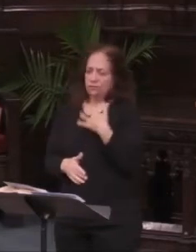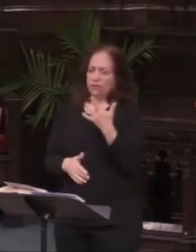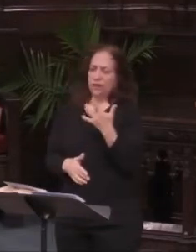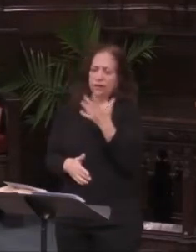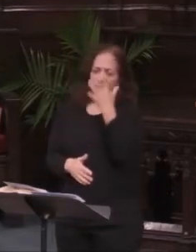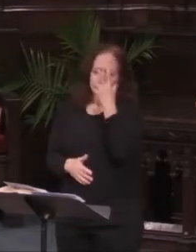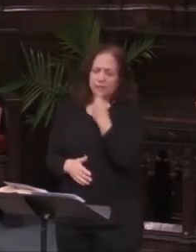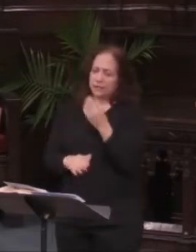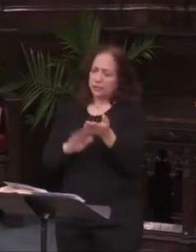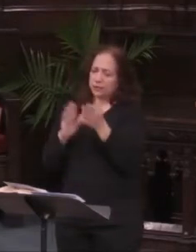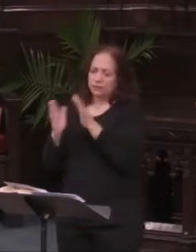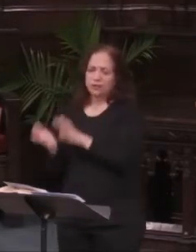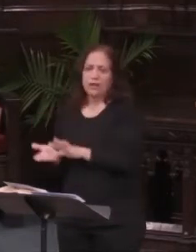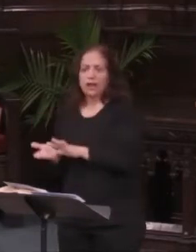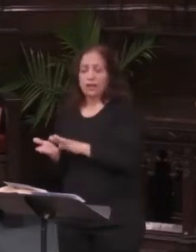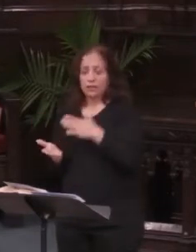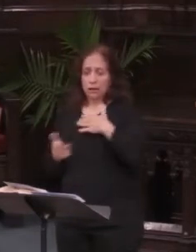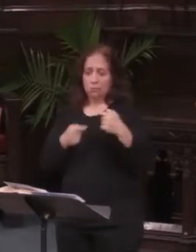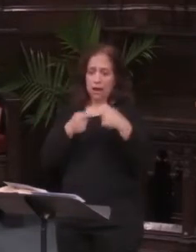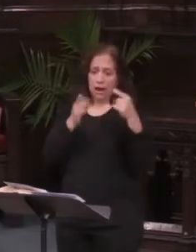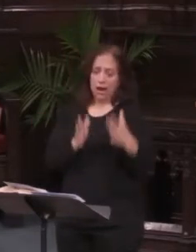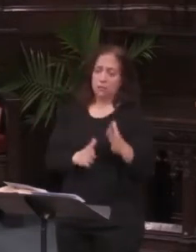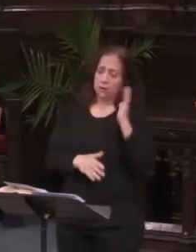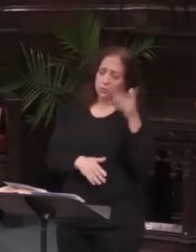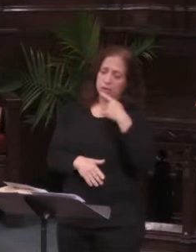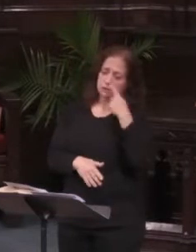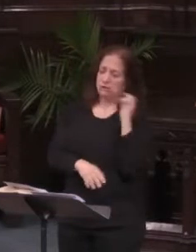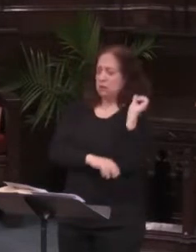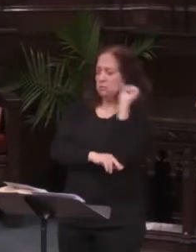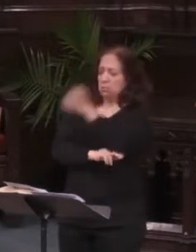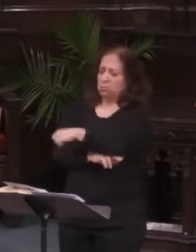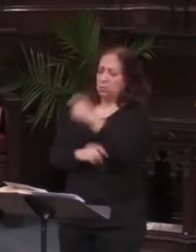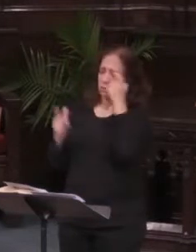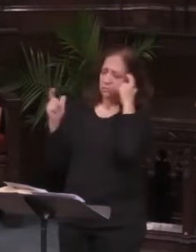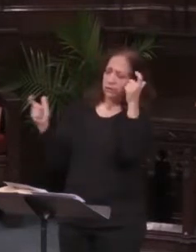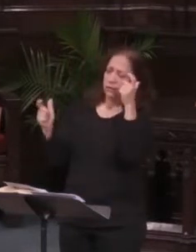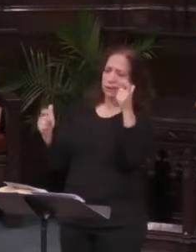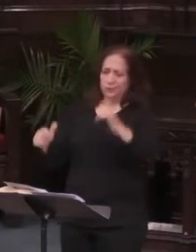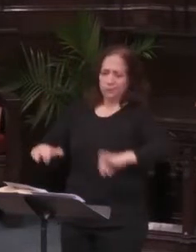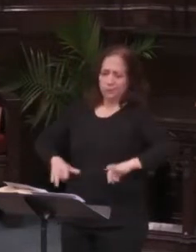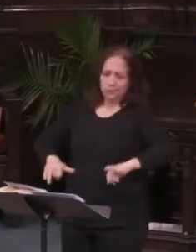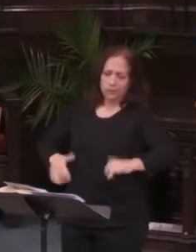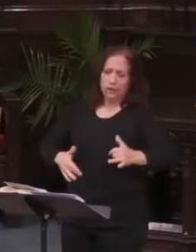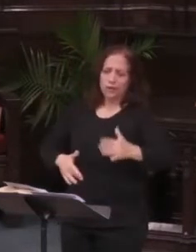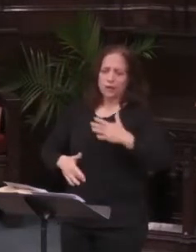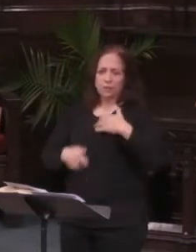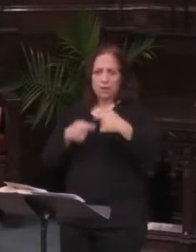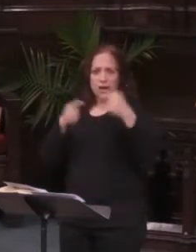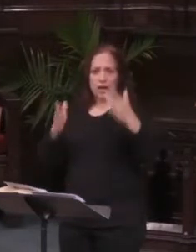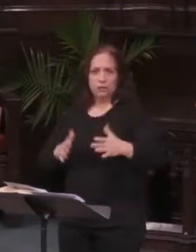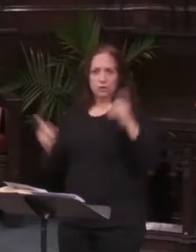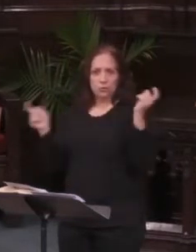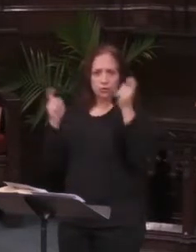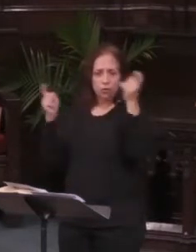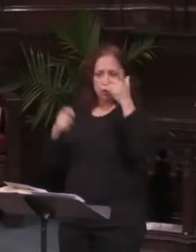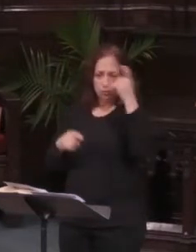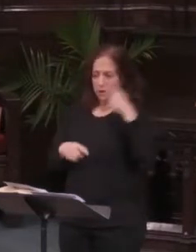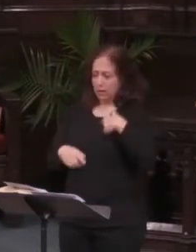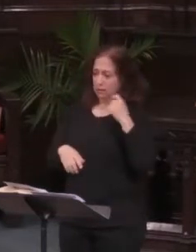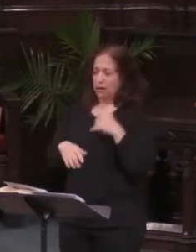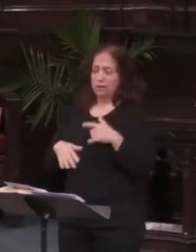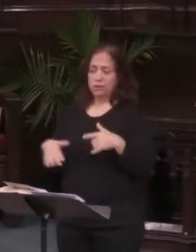death. And my enemies will say, I have prevailed. My foes will rejoice because I have been